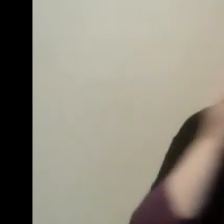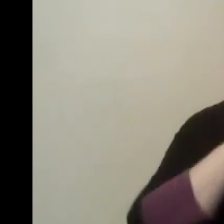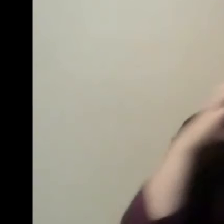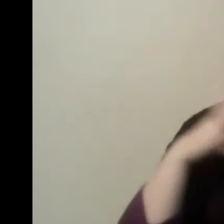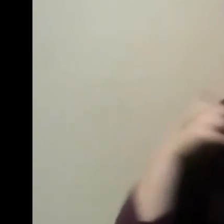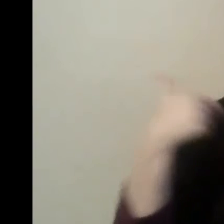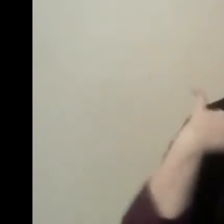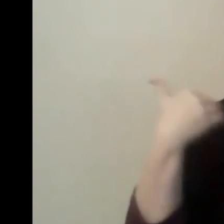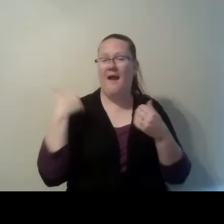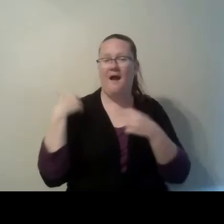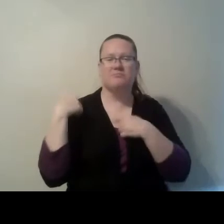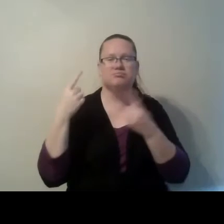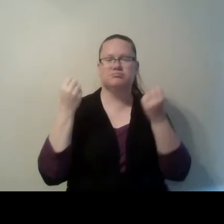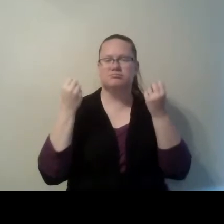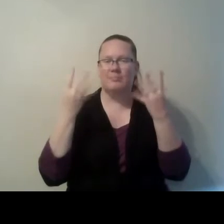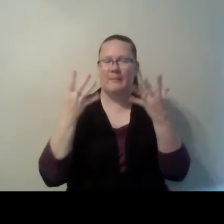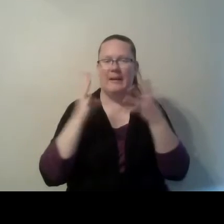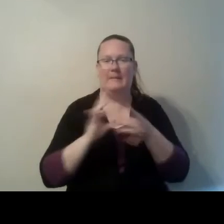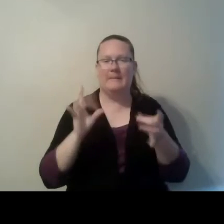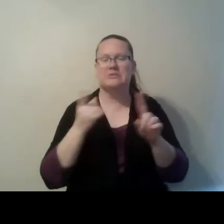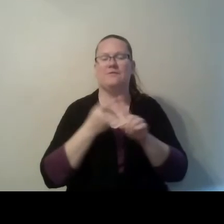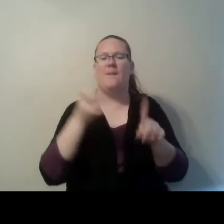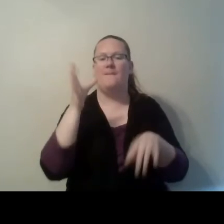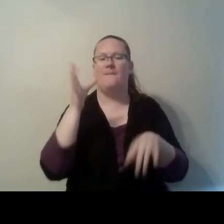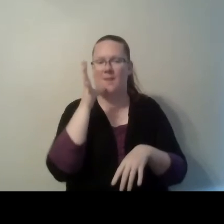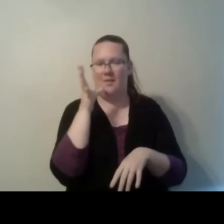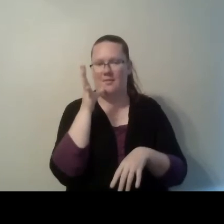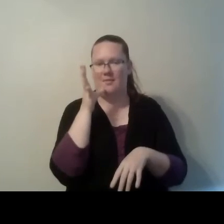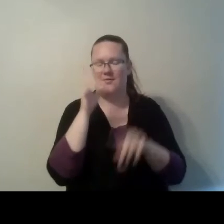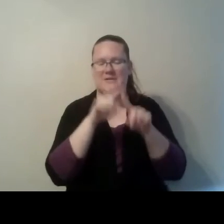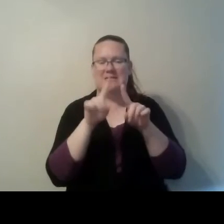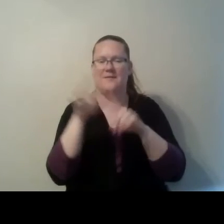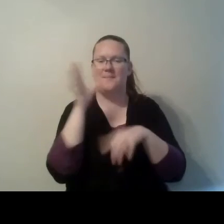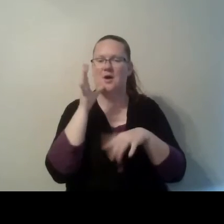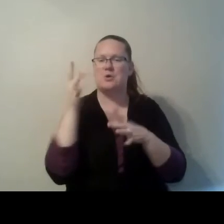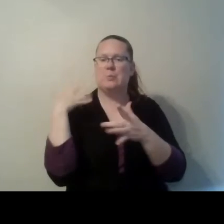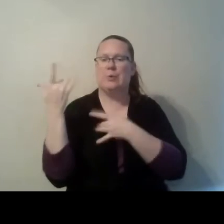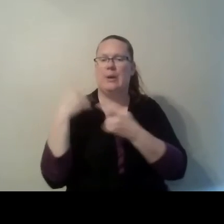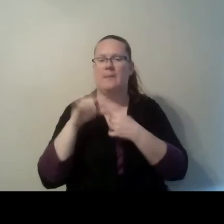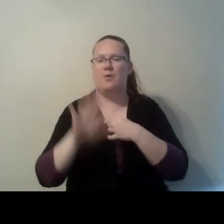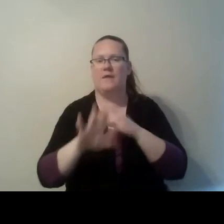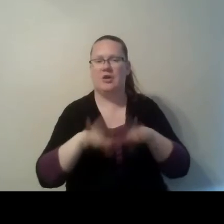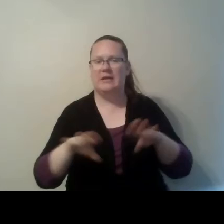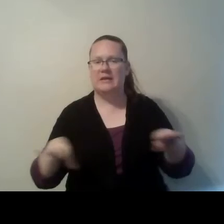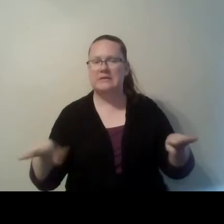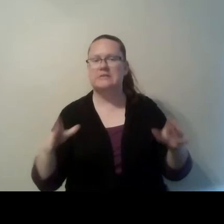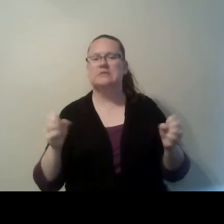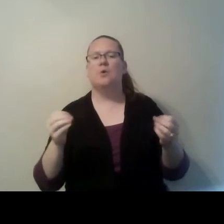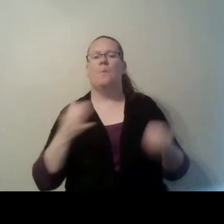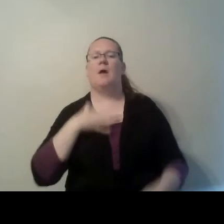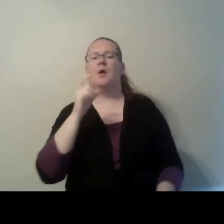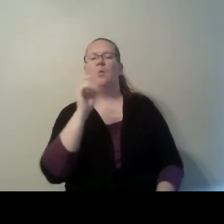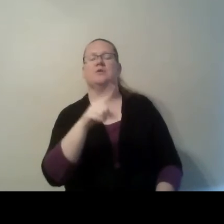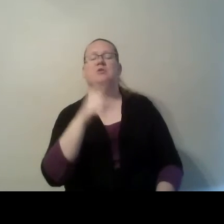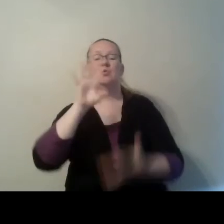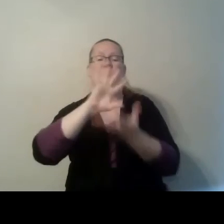getting a lot of messages from mothers about they're worried about their children. And so my question is, of the